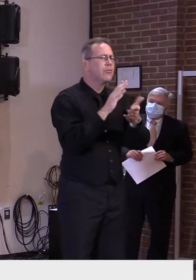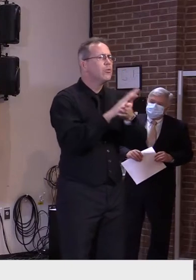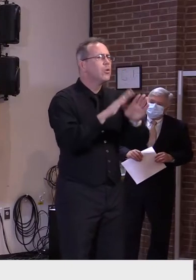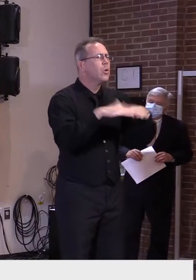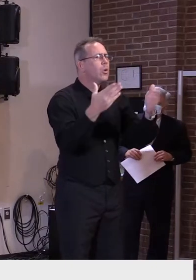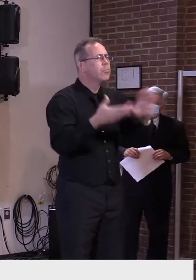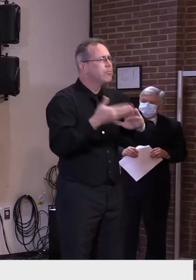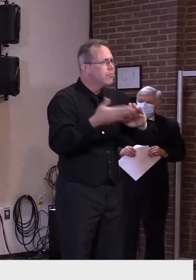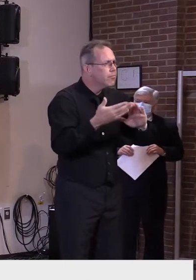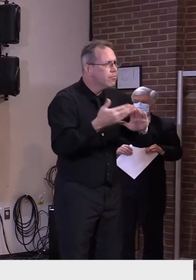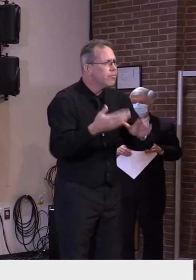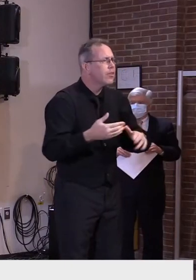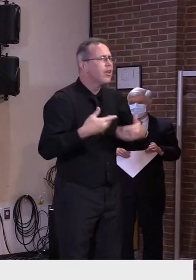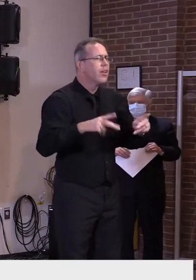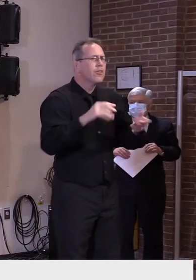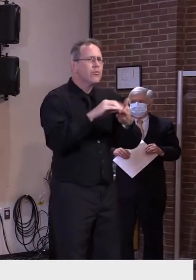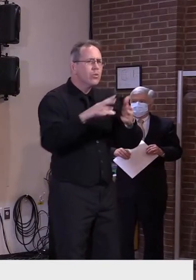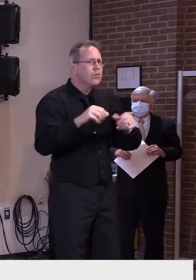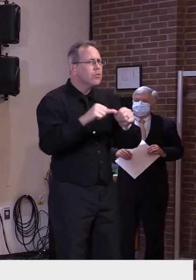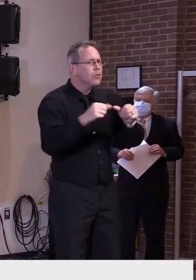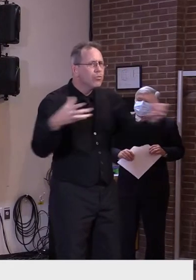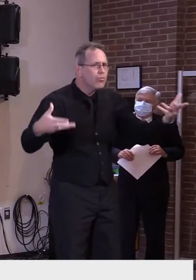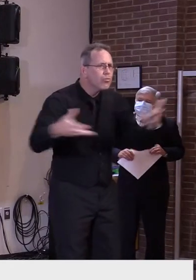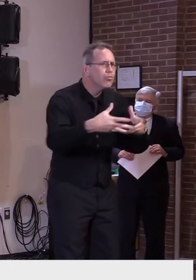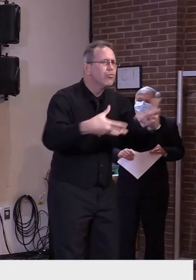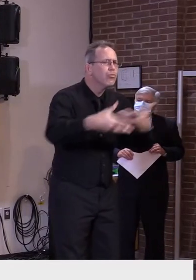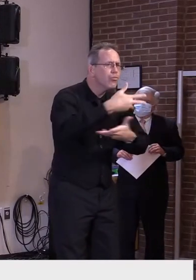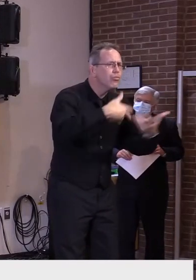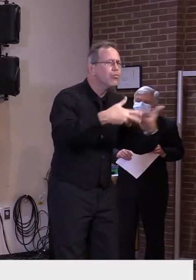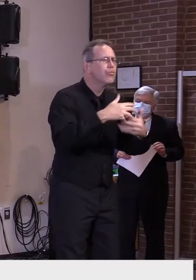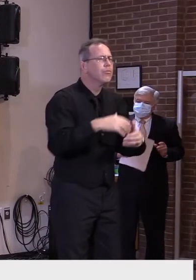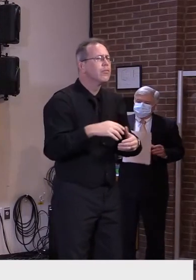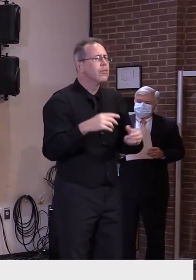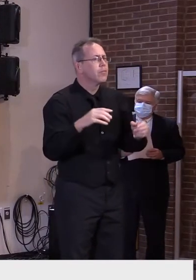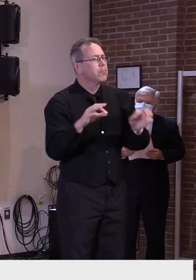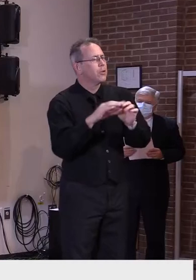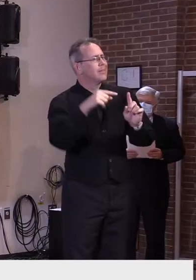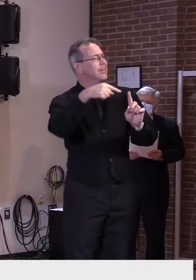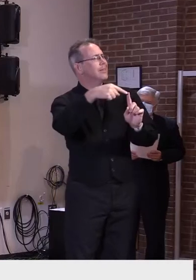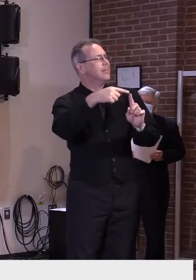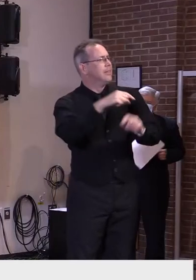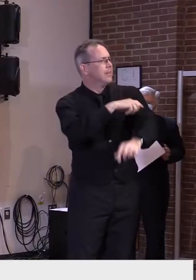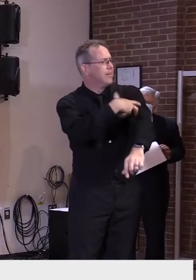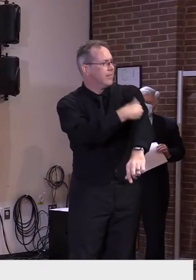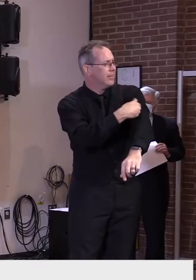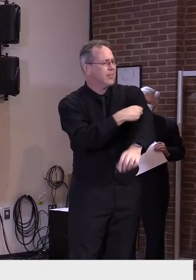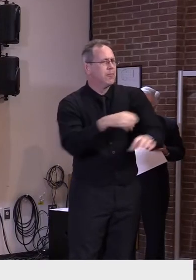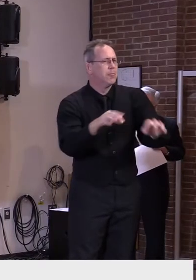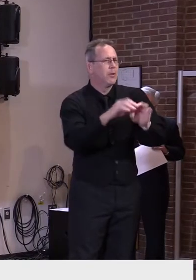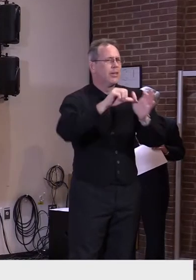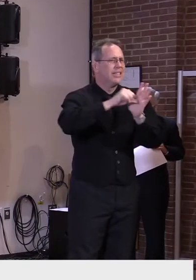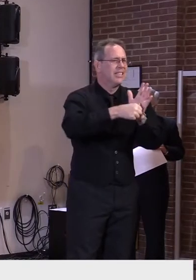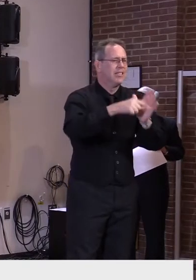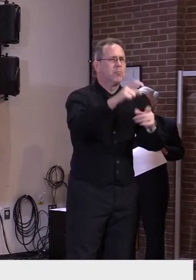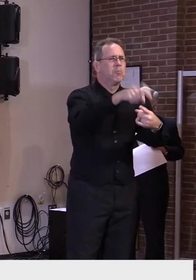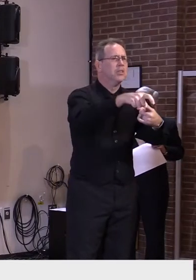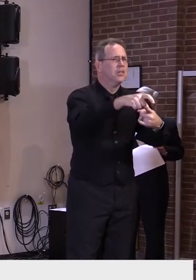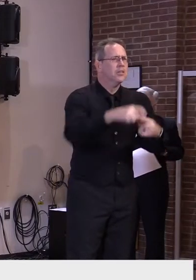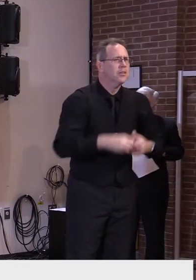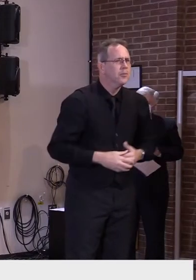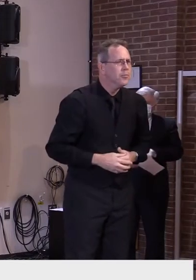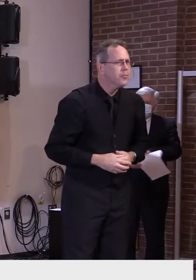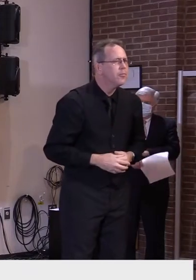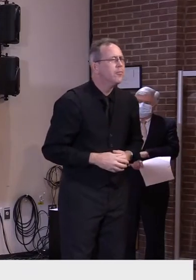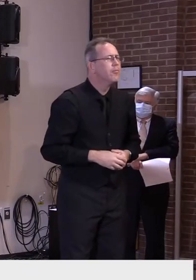in an uninterrupted manner, they need to get vaccinated. If parents have questions or concern about vaccine, they should contact